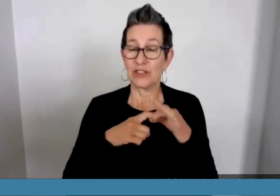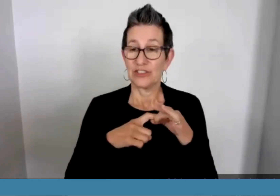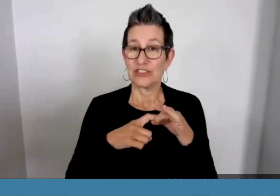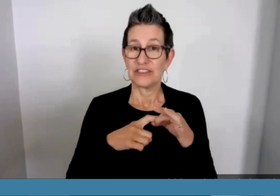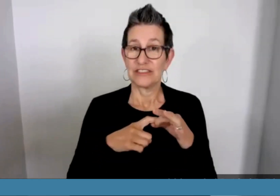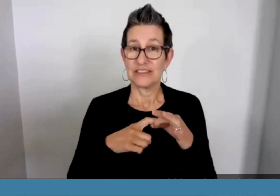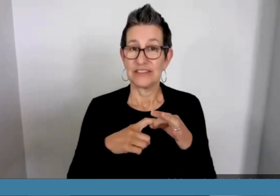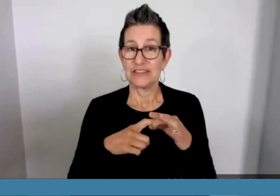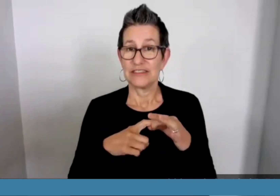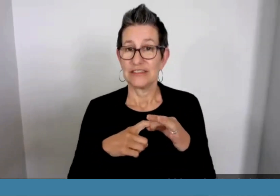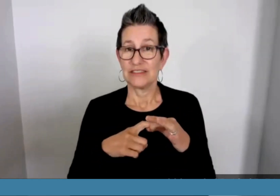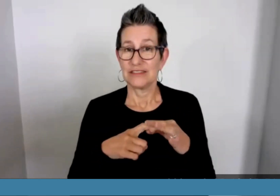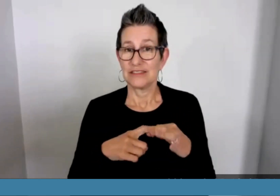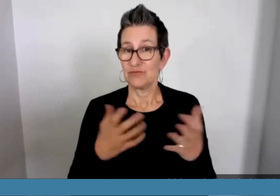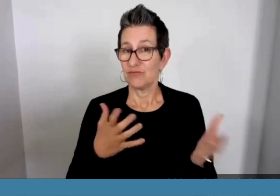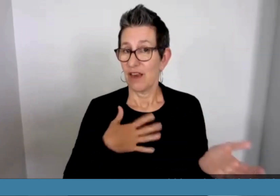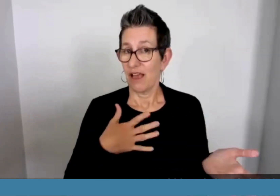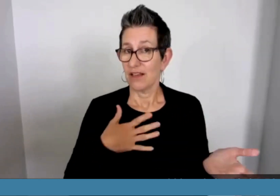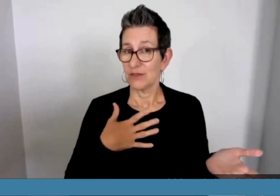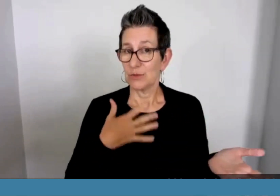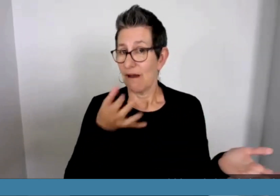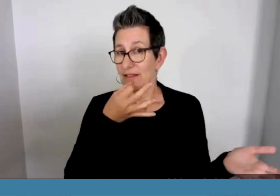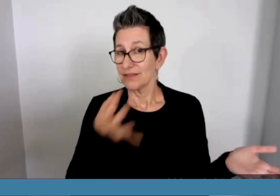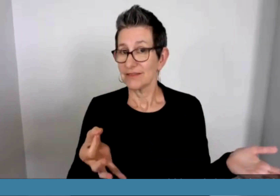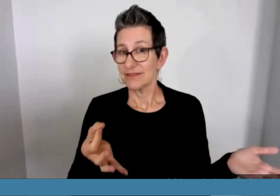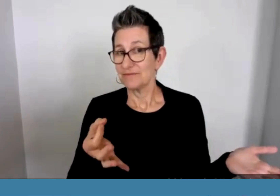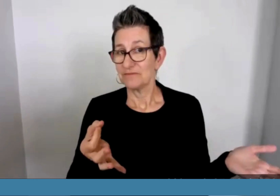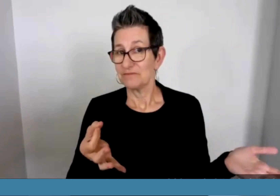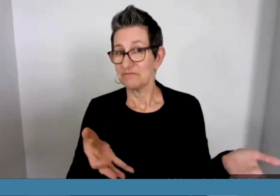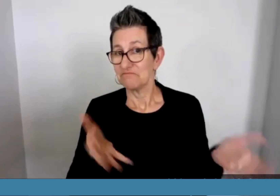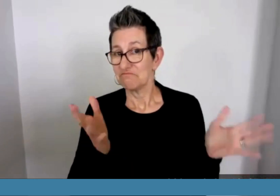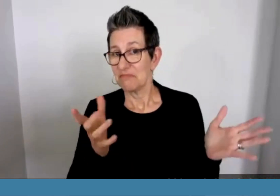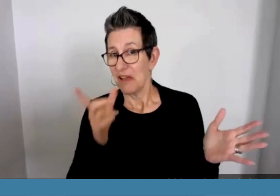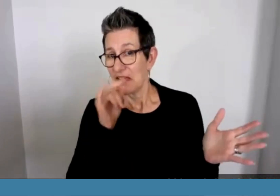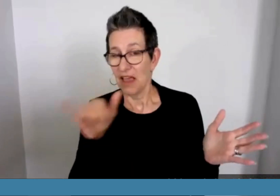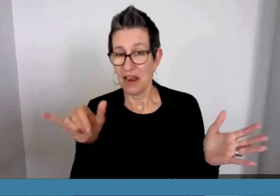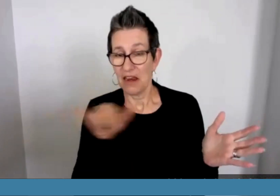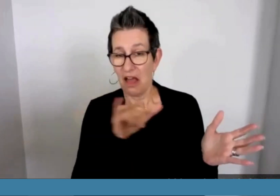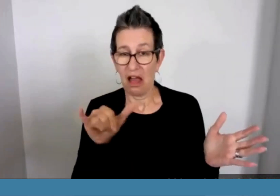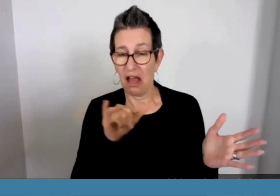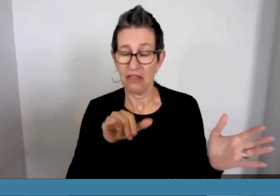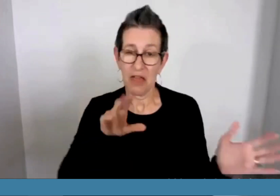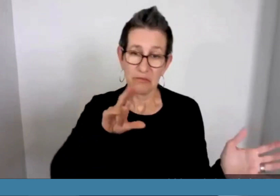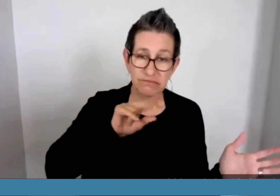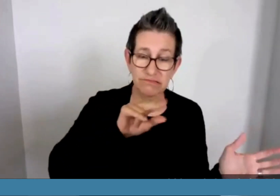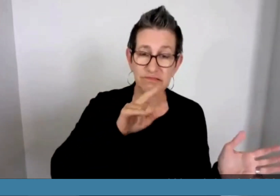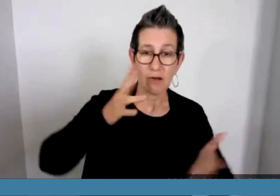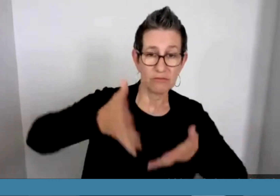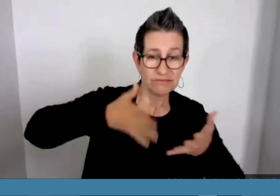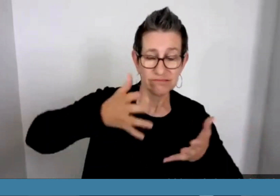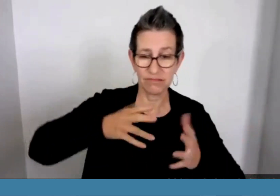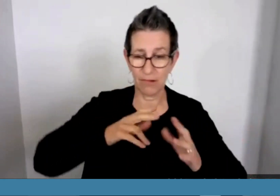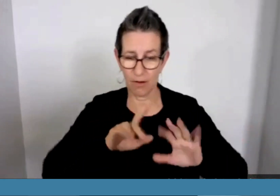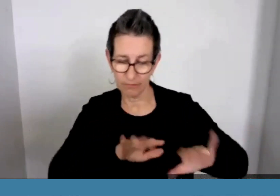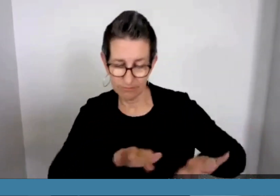they would like to ask? Feel free to use the chat or jump in and ask